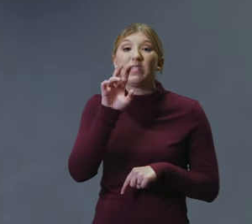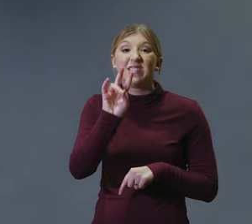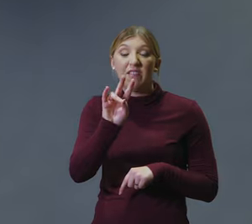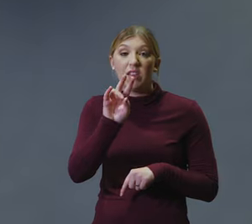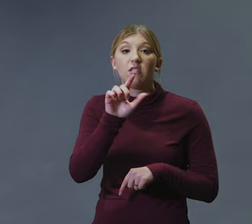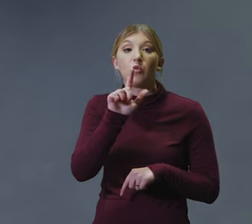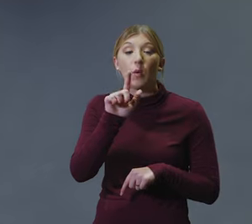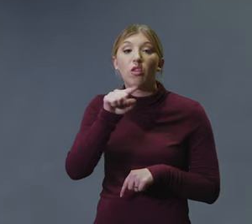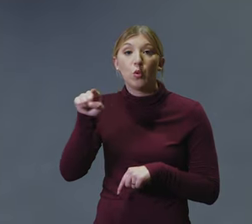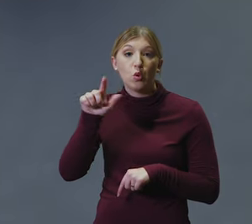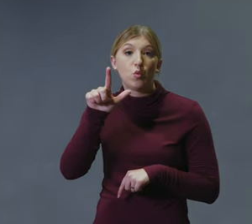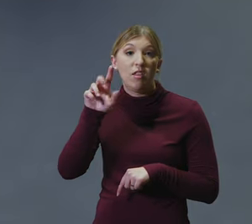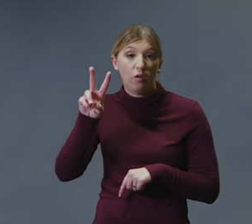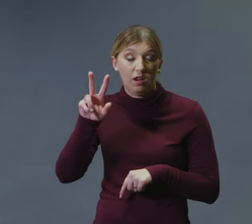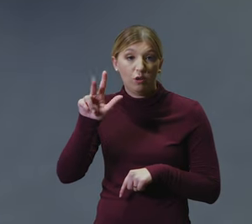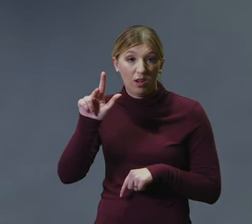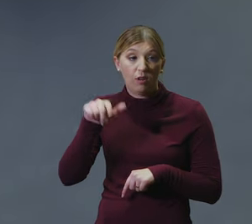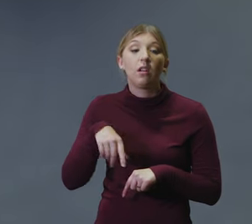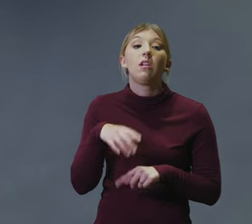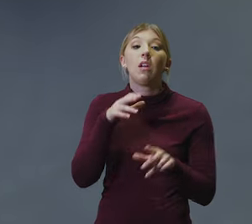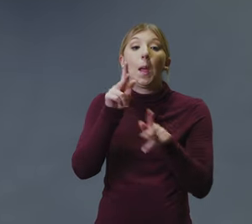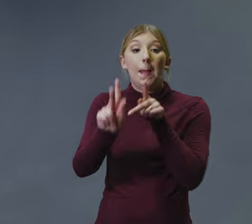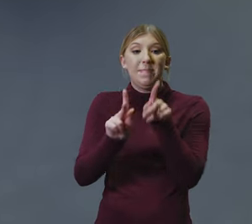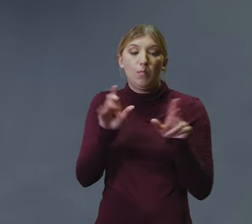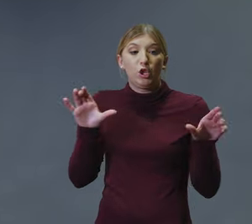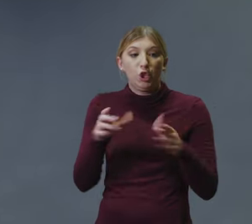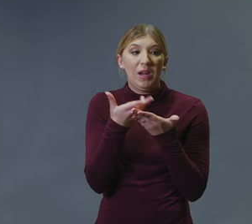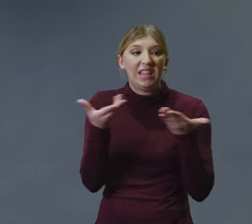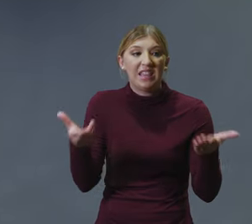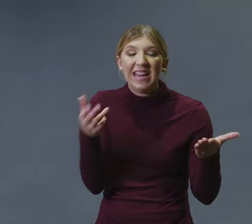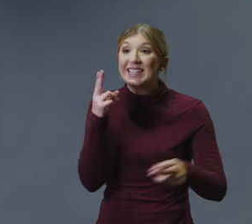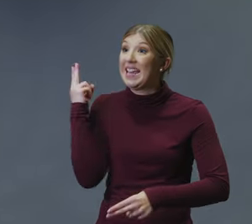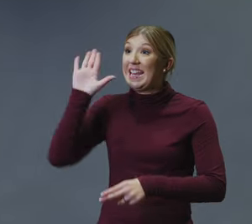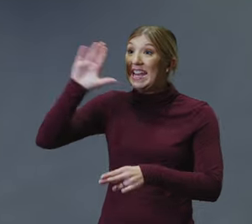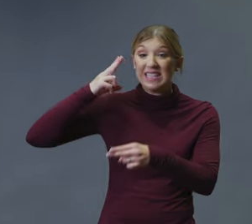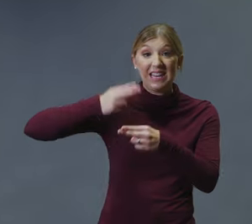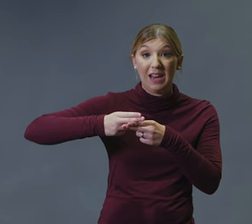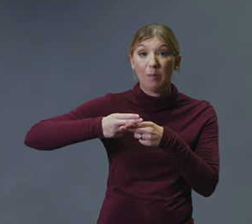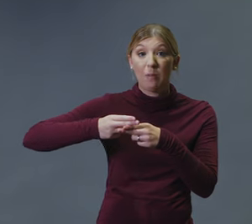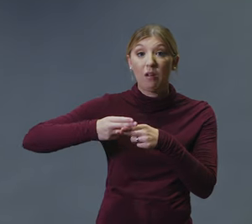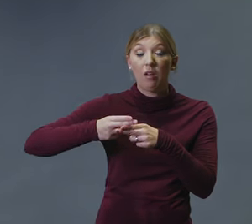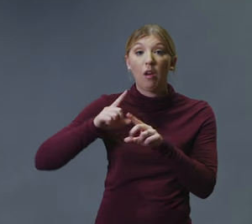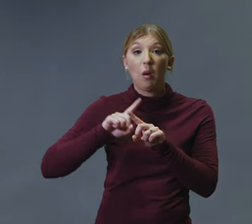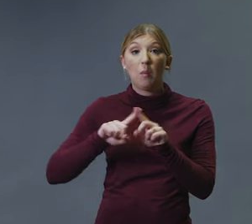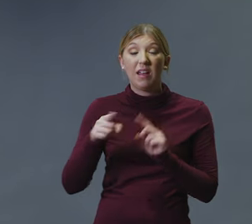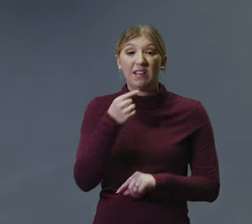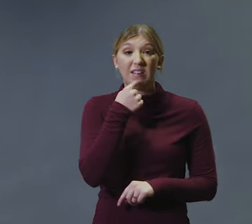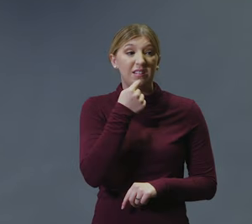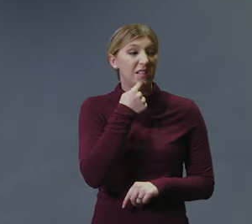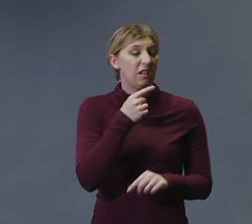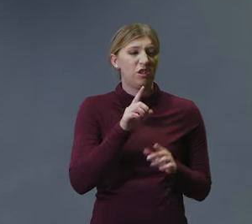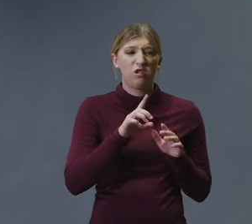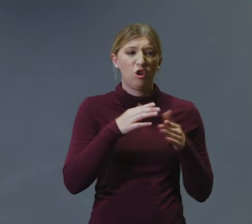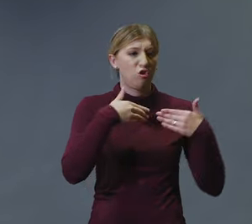23. It's a passage that describes people who are doing things in the name of the Lord, and yet He says to them, "Depart